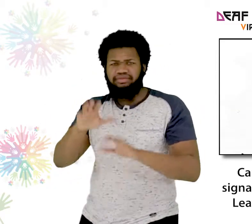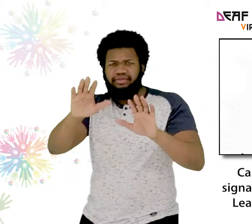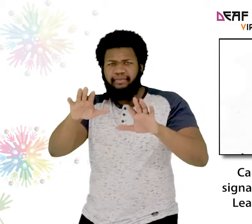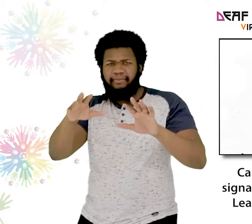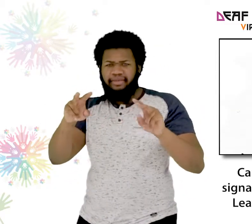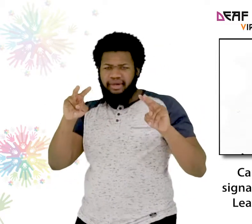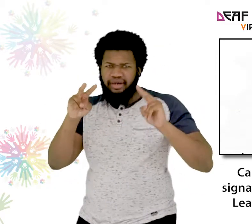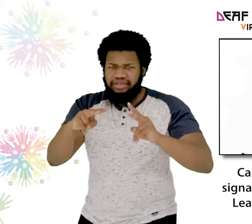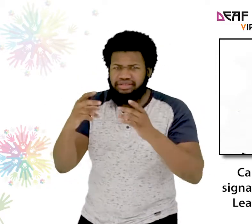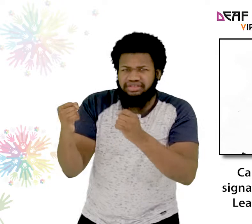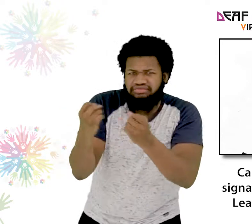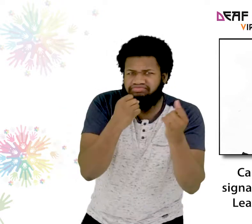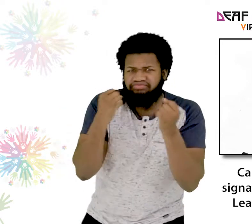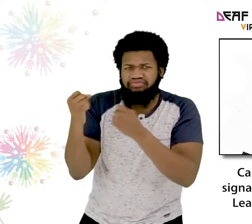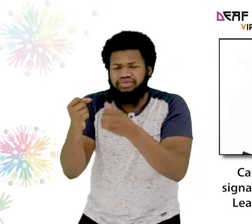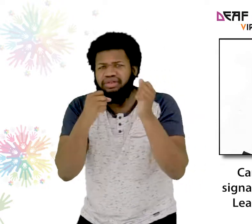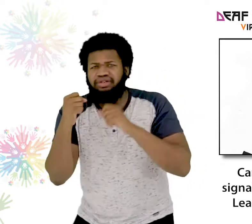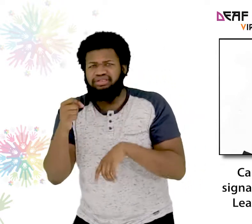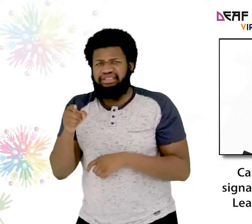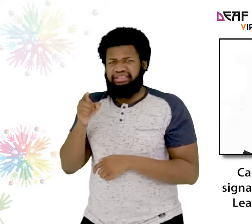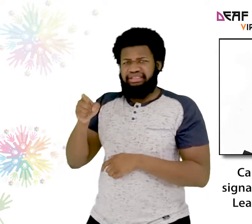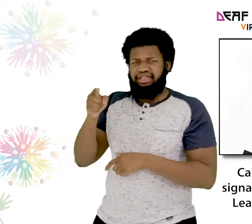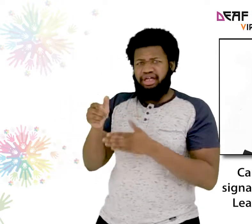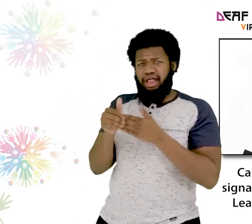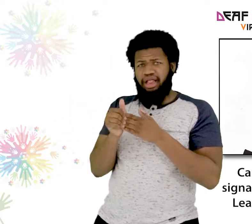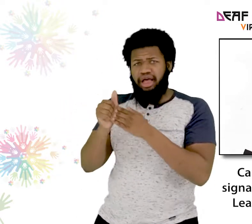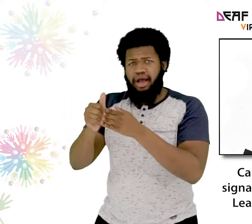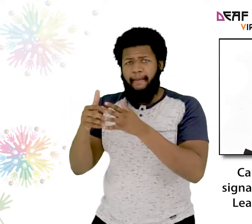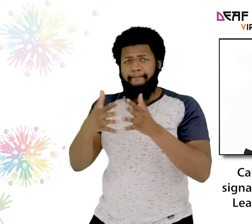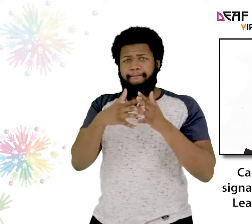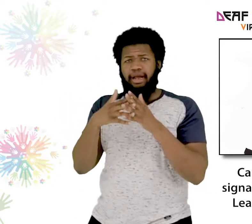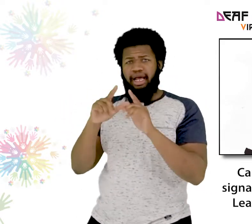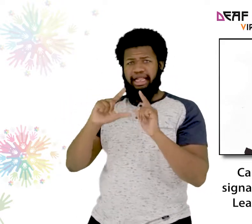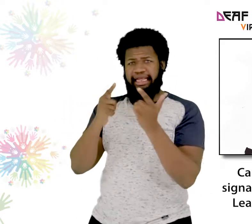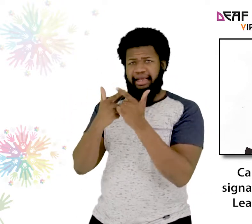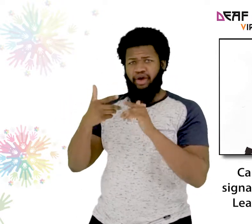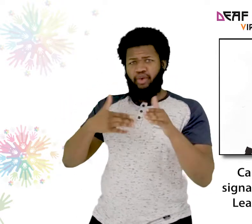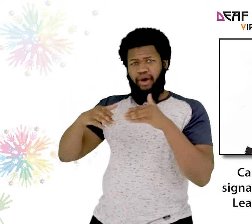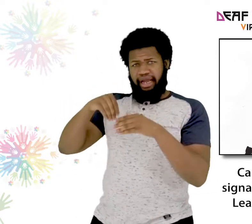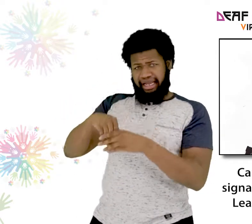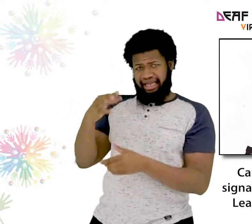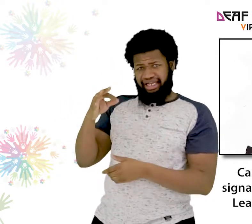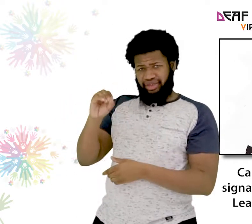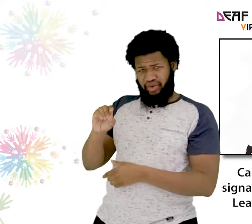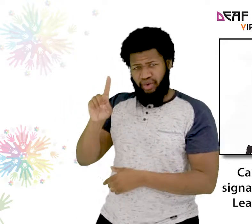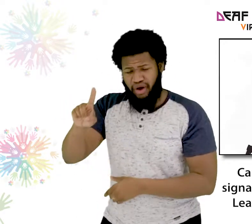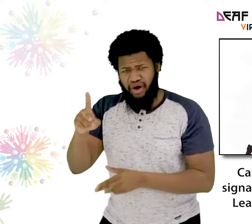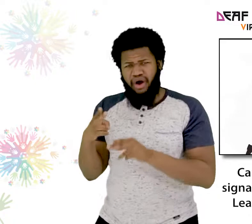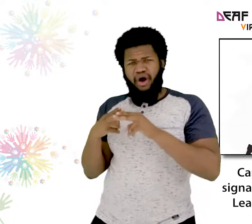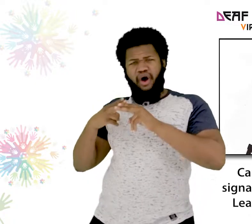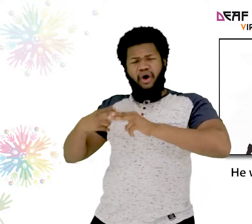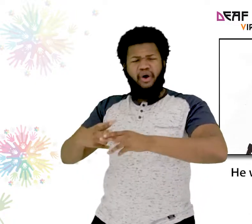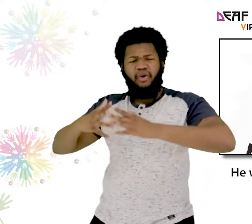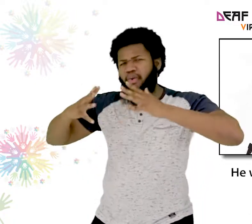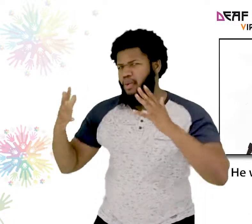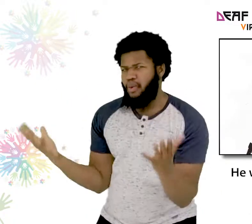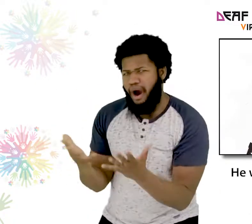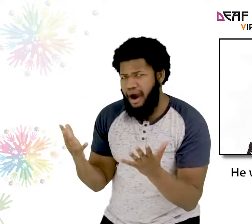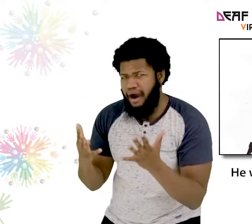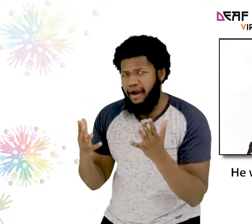Carefully watching the signals, he led the American League in walks in 1901. He was called the